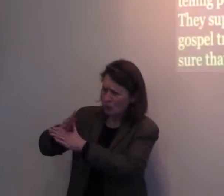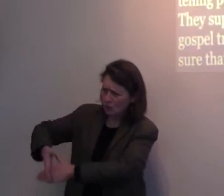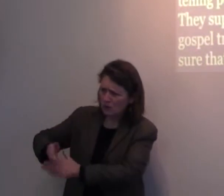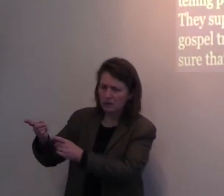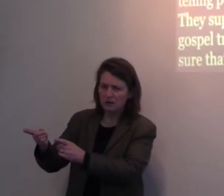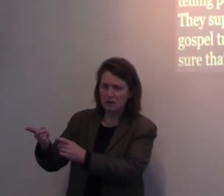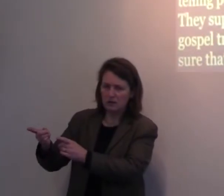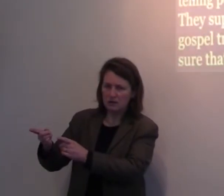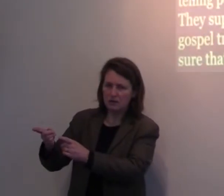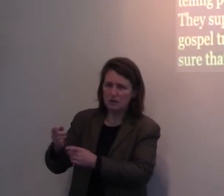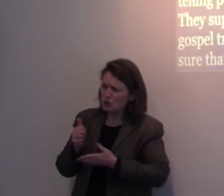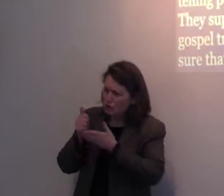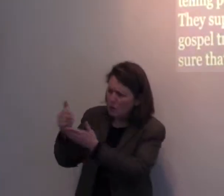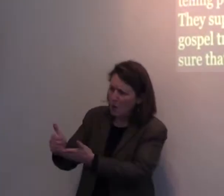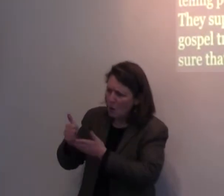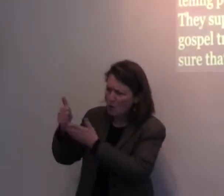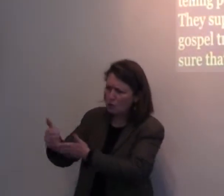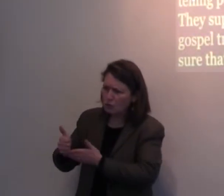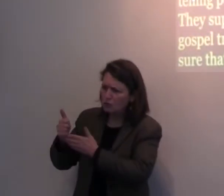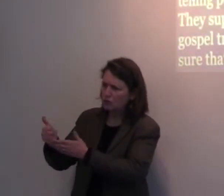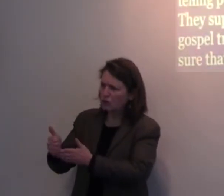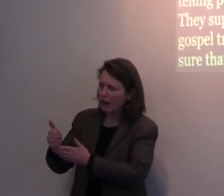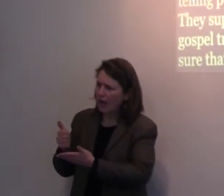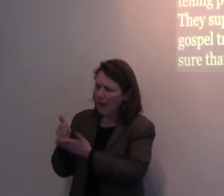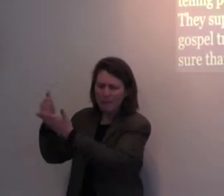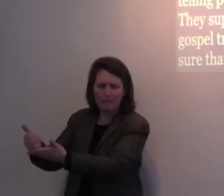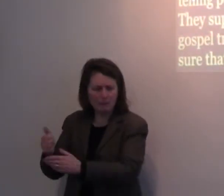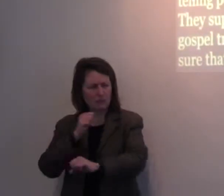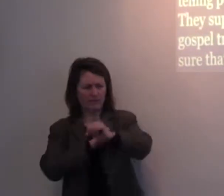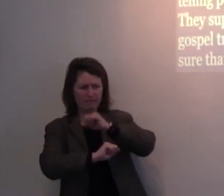They supported Paul to defend the gospel truth.